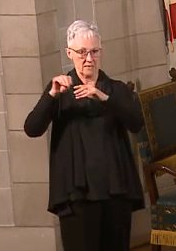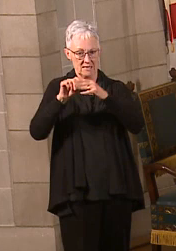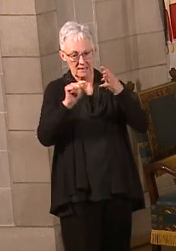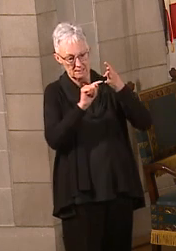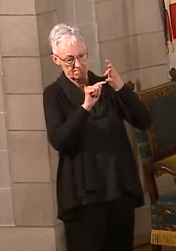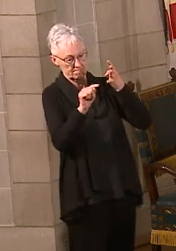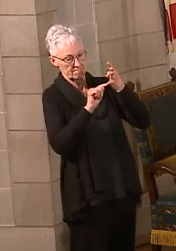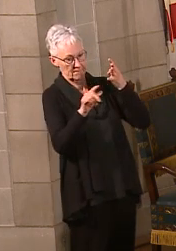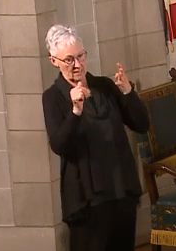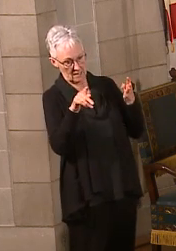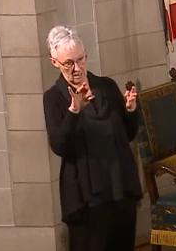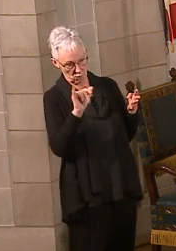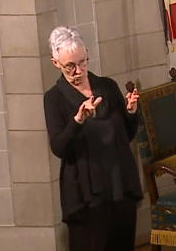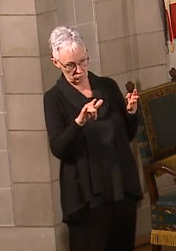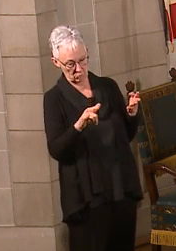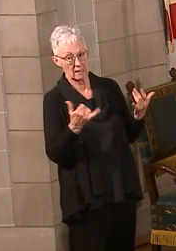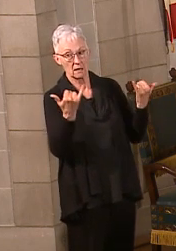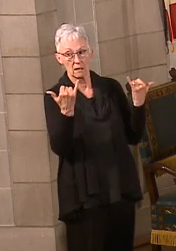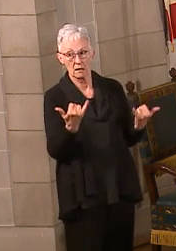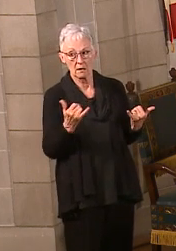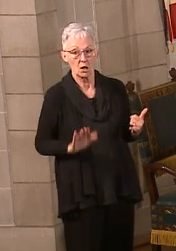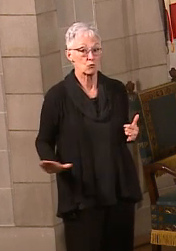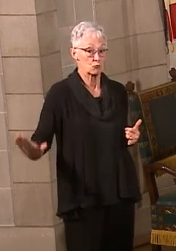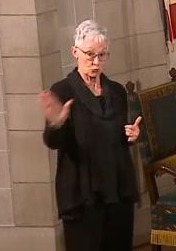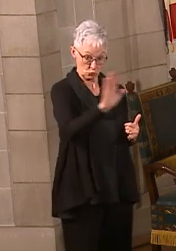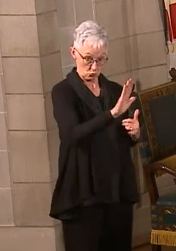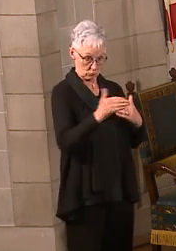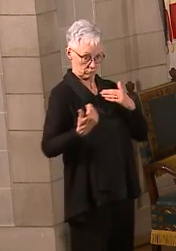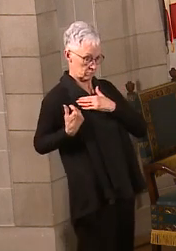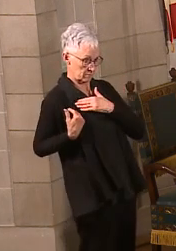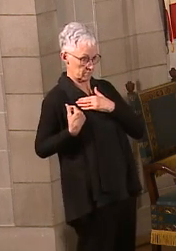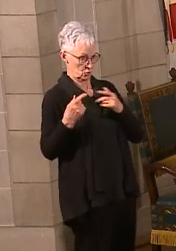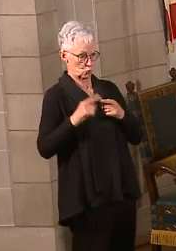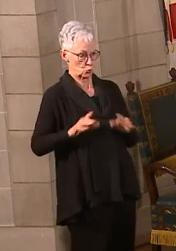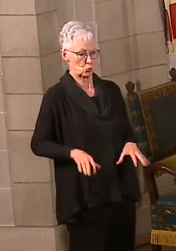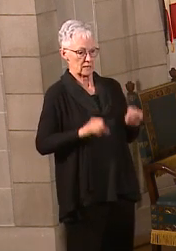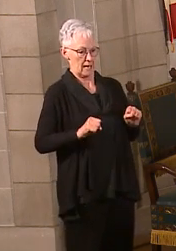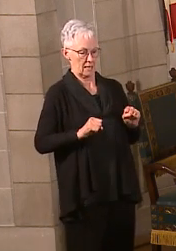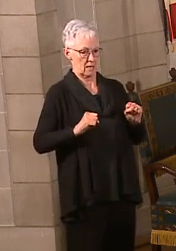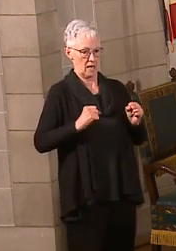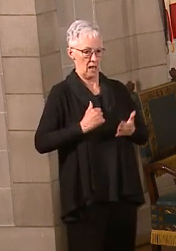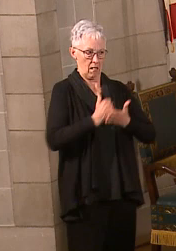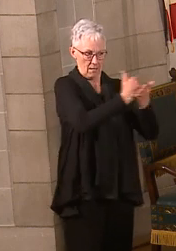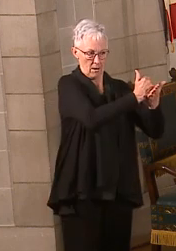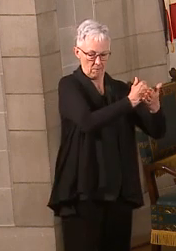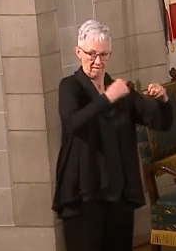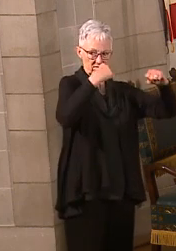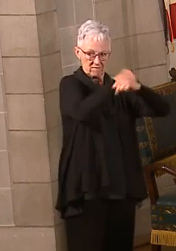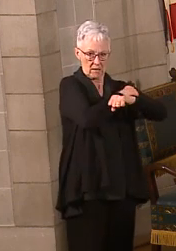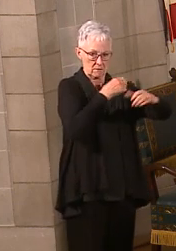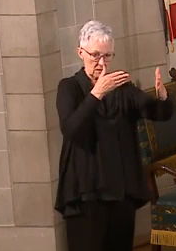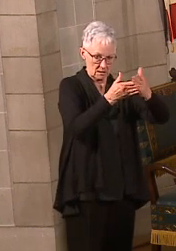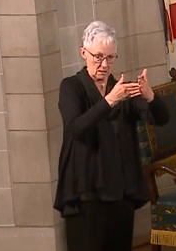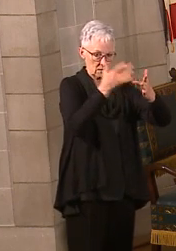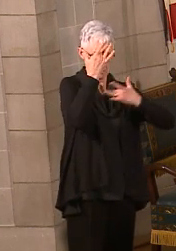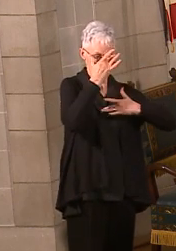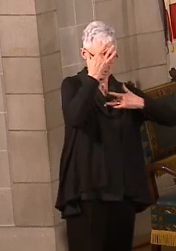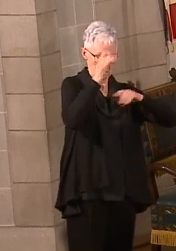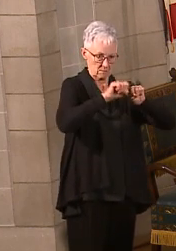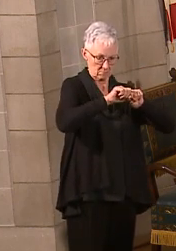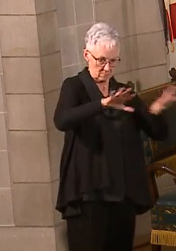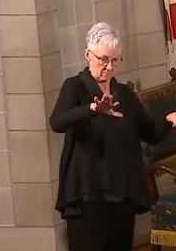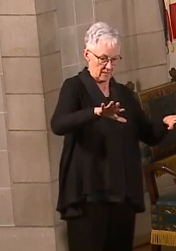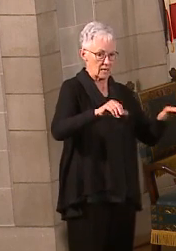personal responsibility to find ways to fight the spread of virus here in our state. And that means stay home, use our